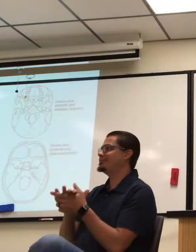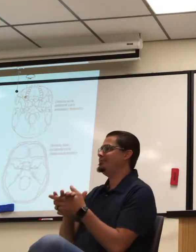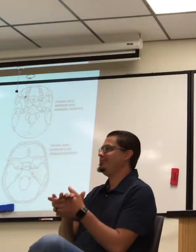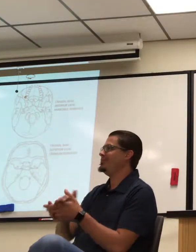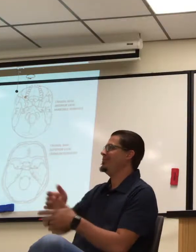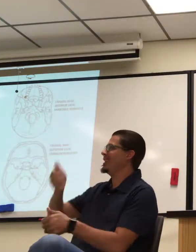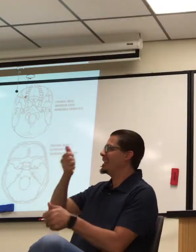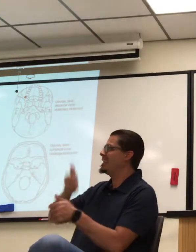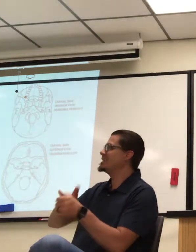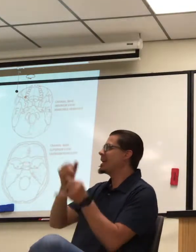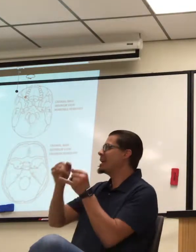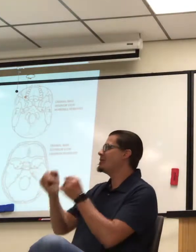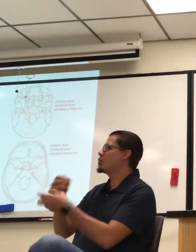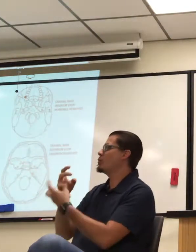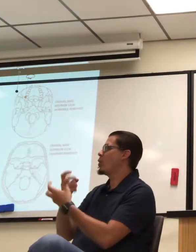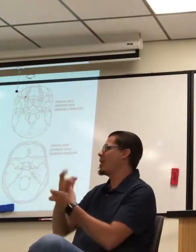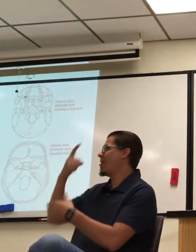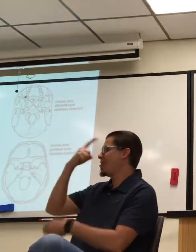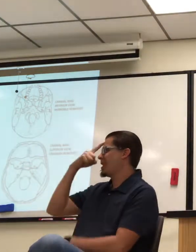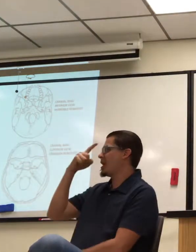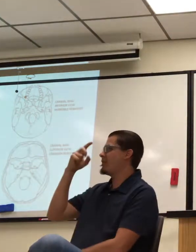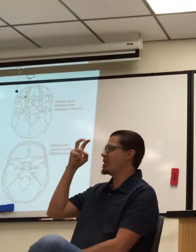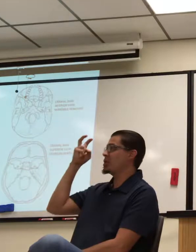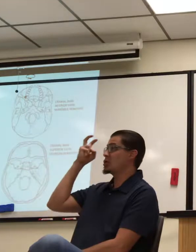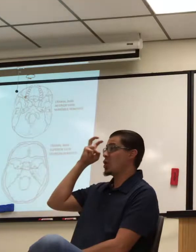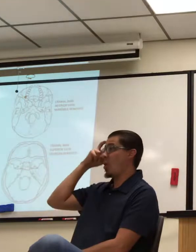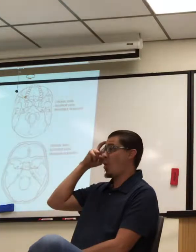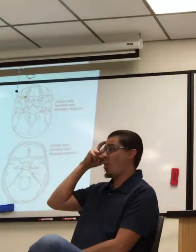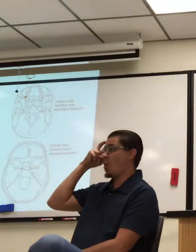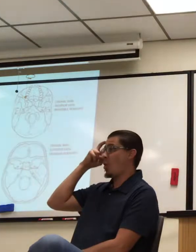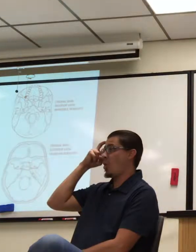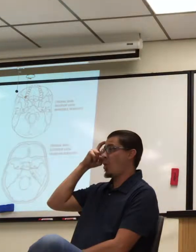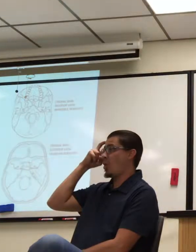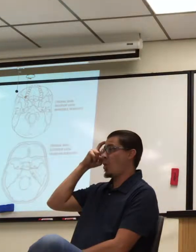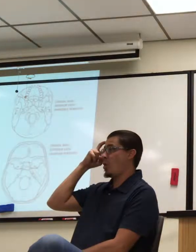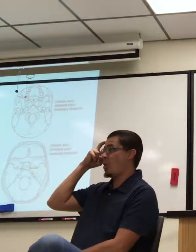each individual bone. So think of the skull as